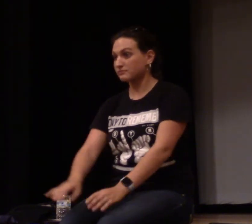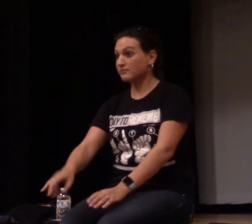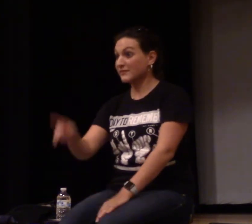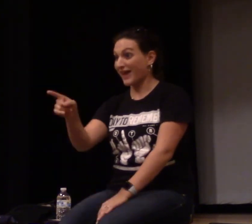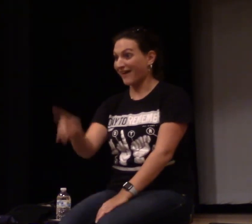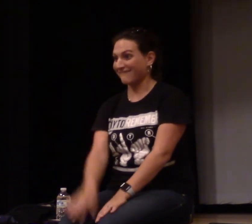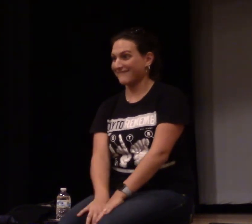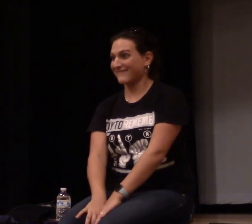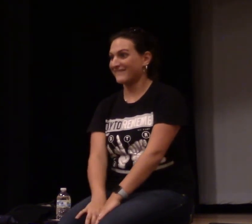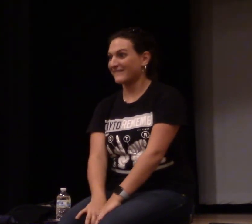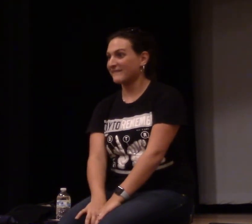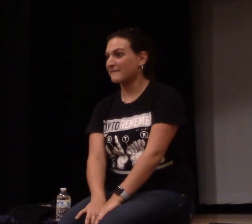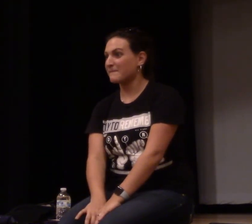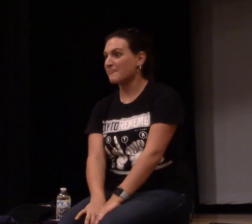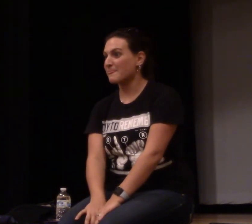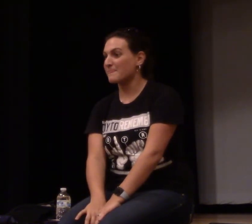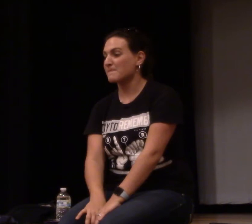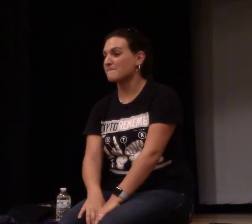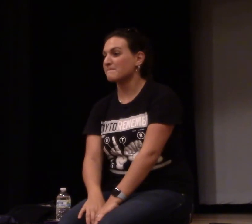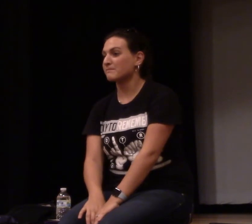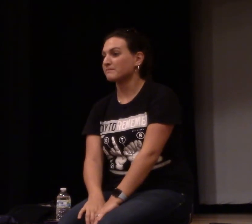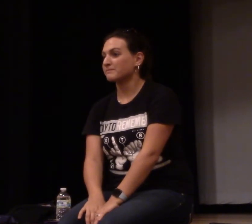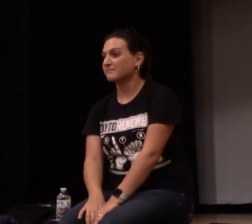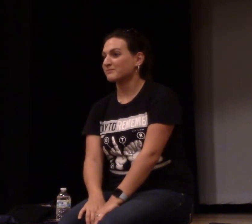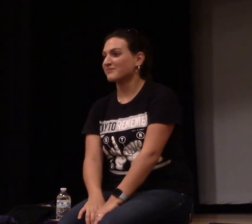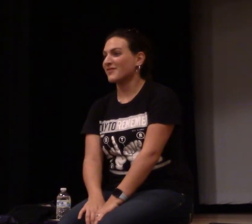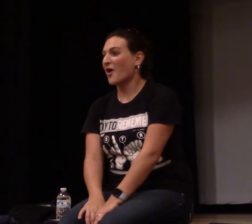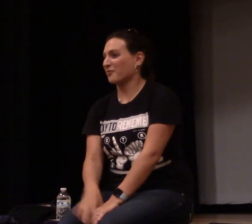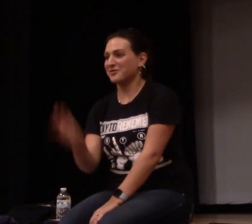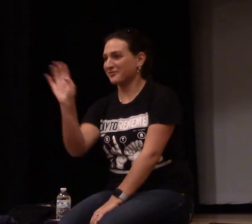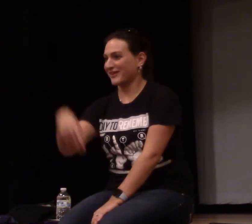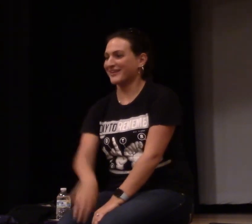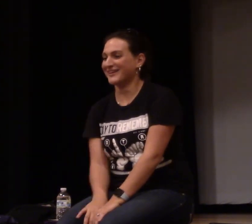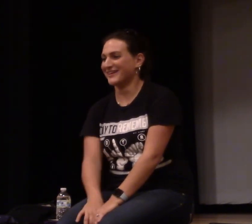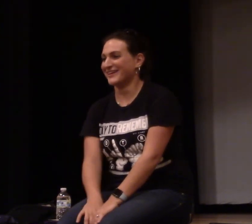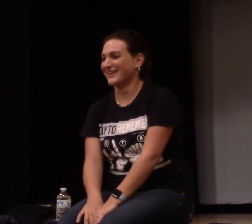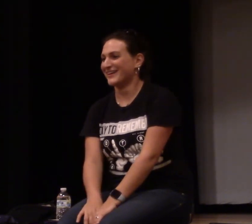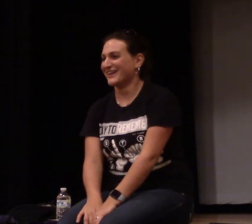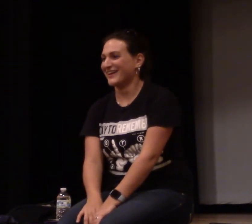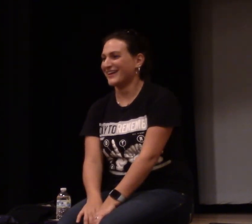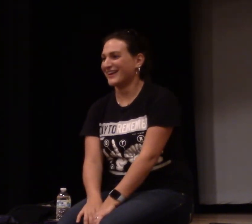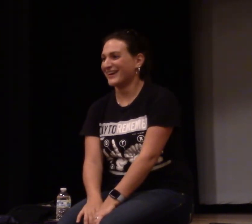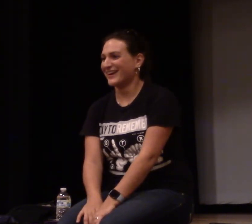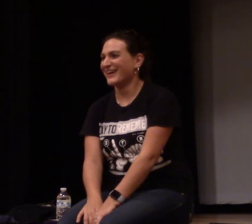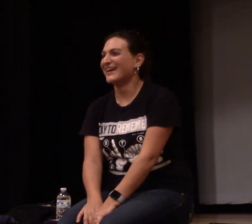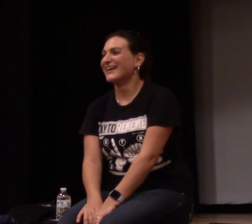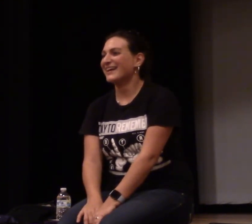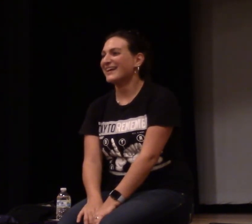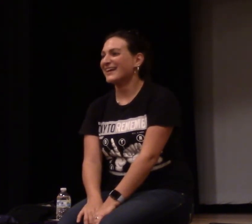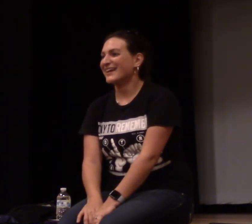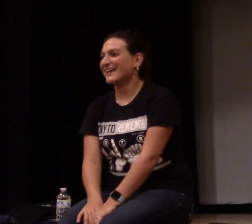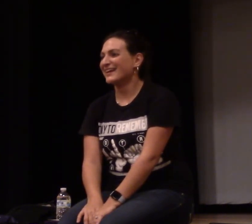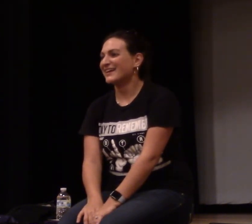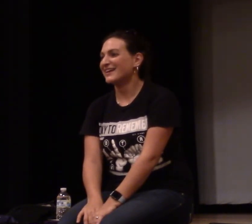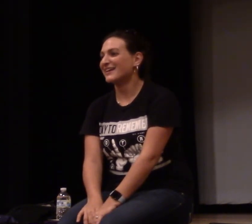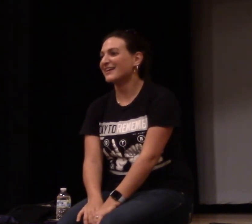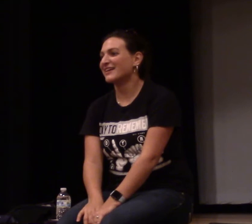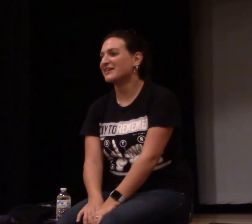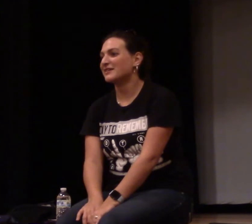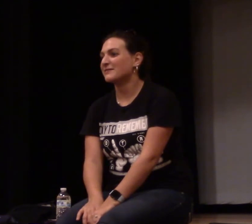Yeah. So, we were late, we were sorry. Oh, you're We fine. feel bad, we don't like to miss anything. So I was kind of trying to video what you did a